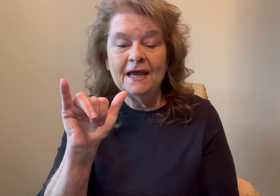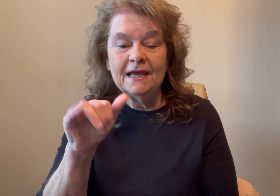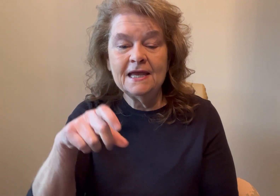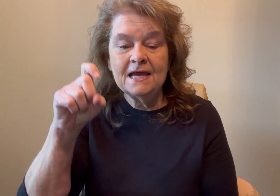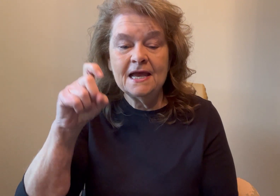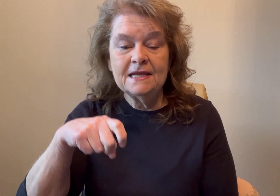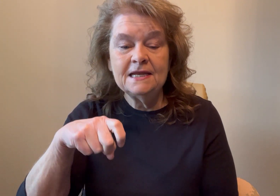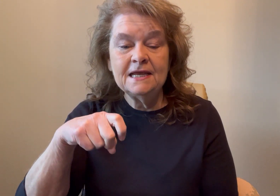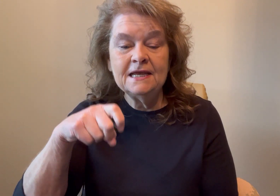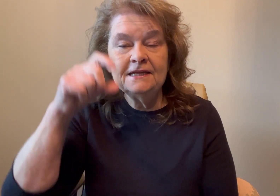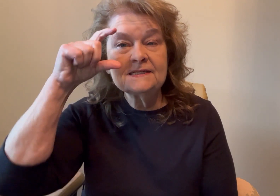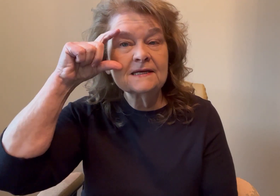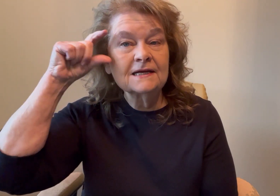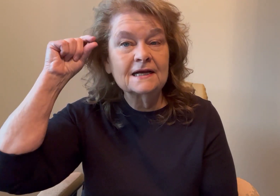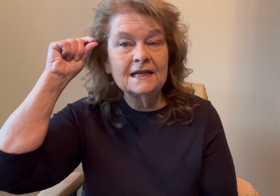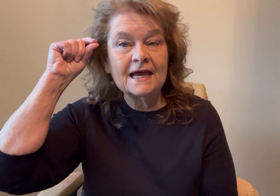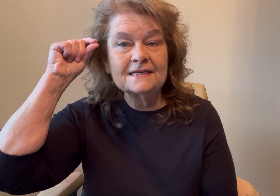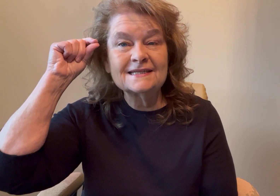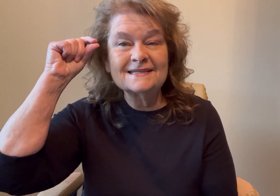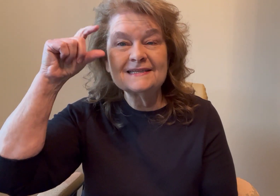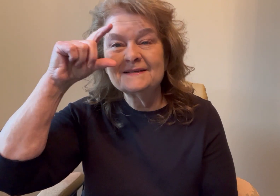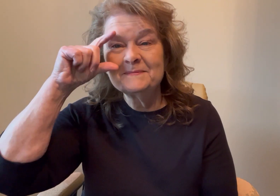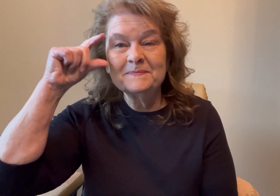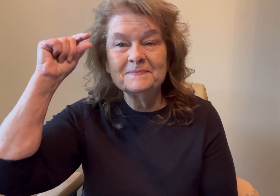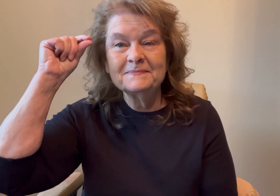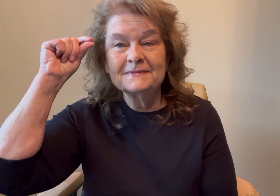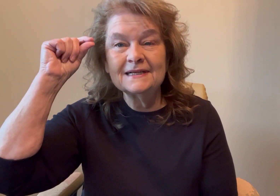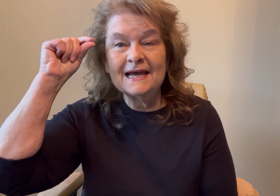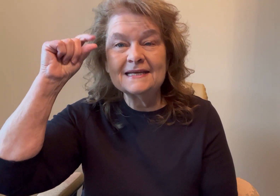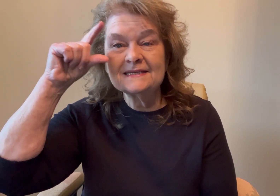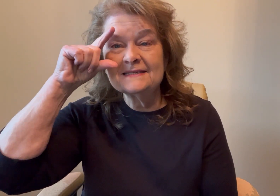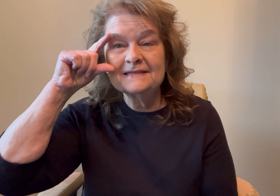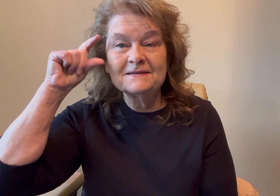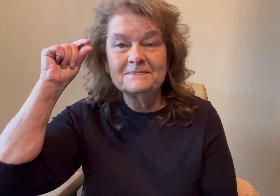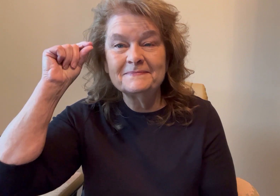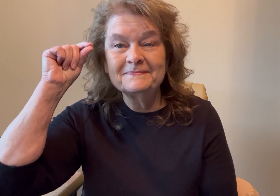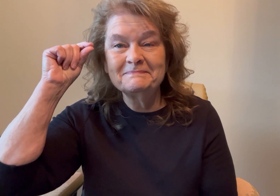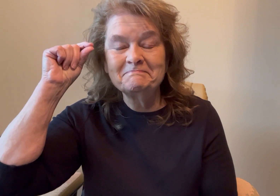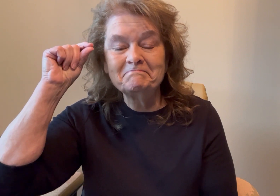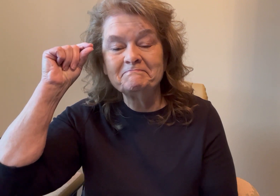Ray needs glasses. Glasses.